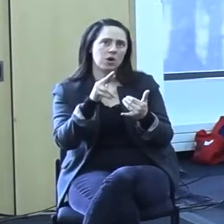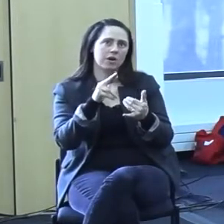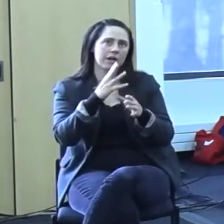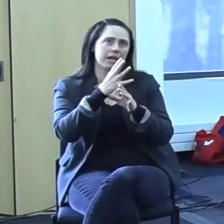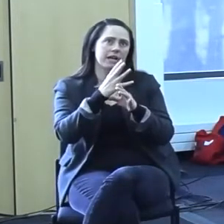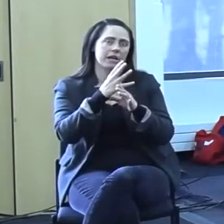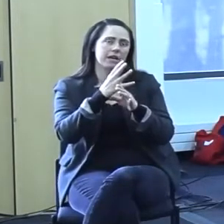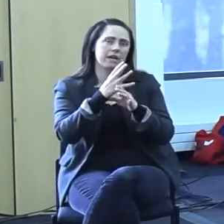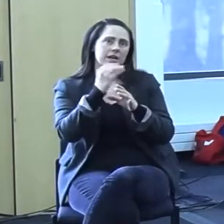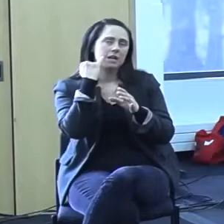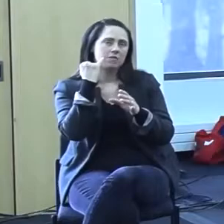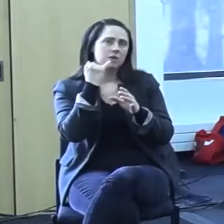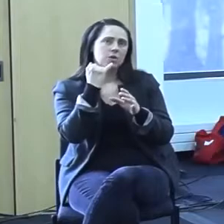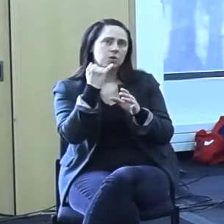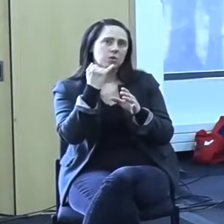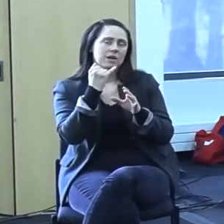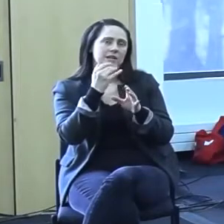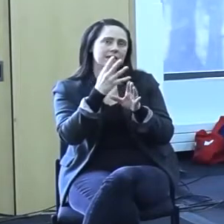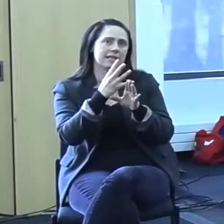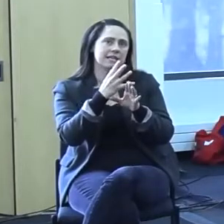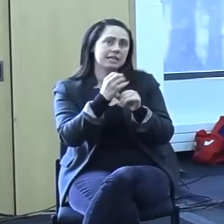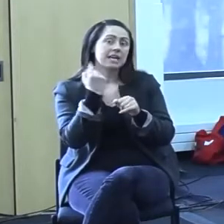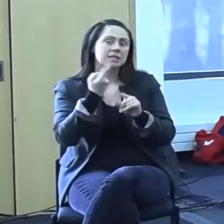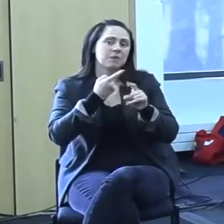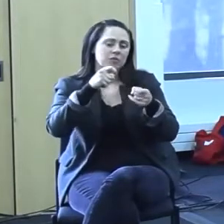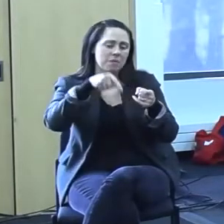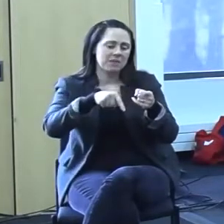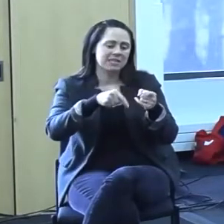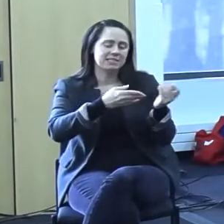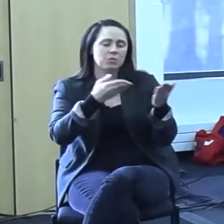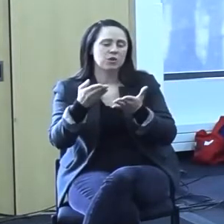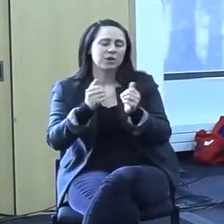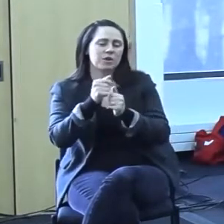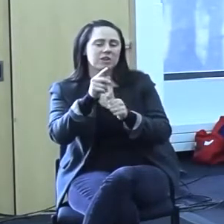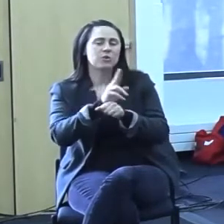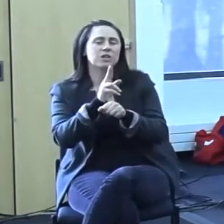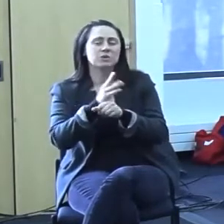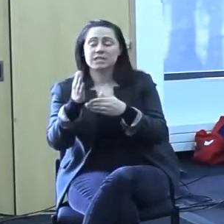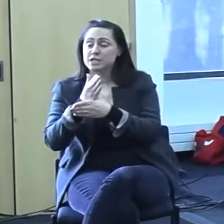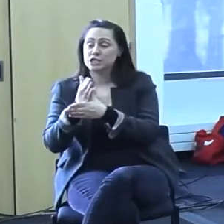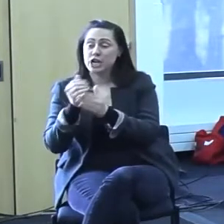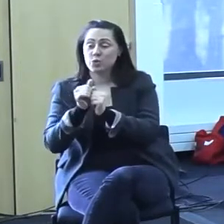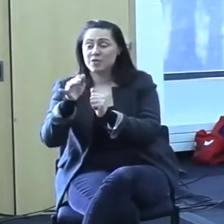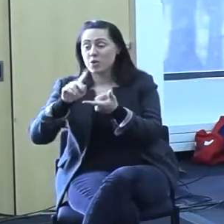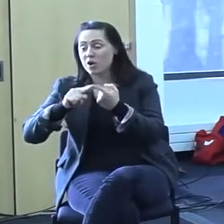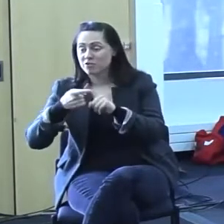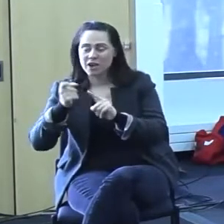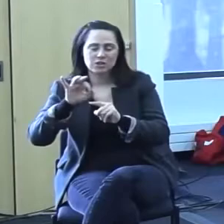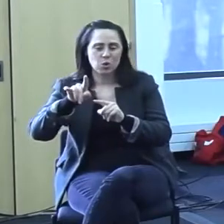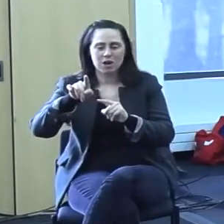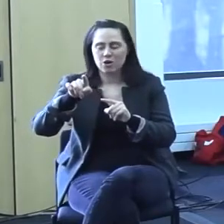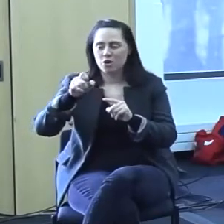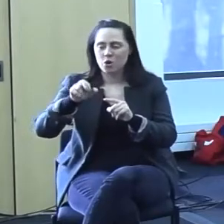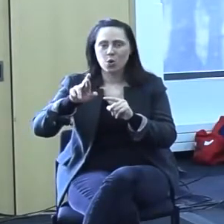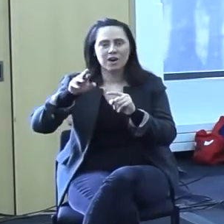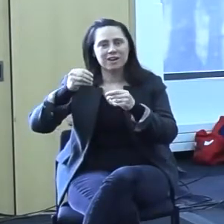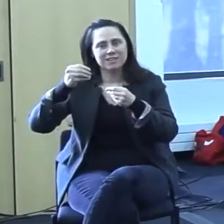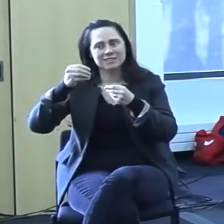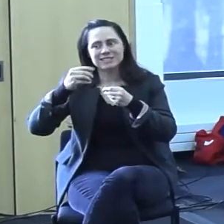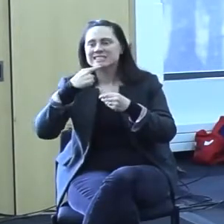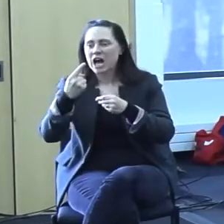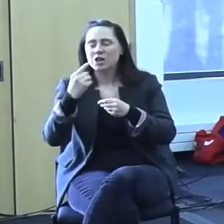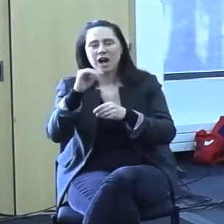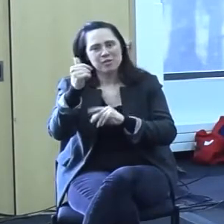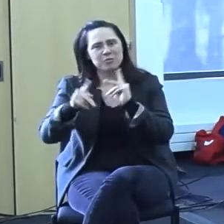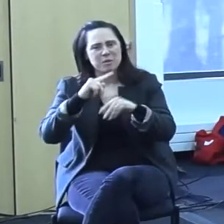or at least got something out of, you can take it with you and use it like share with a friend or just let someone know. I feel like that's important. Like